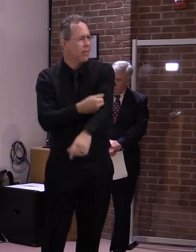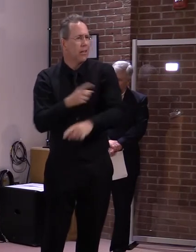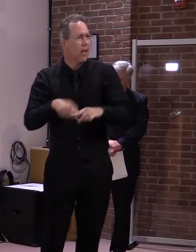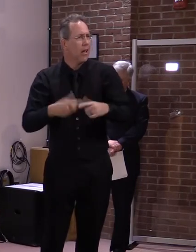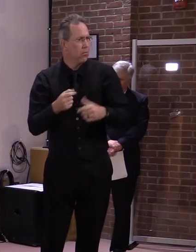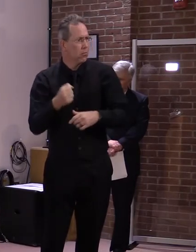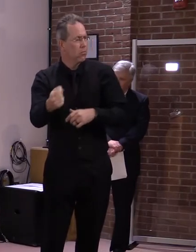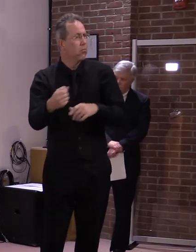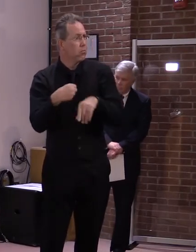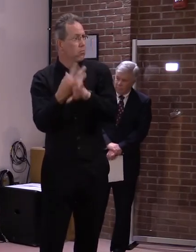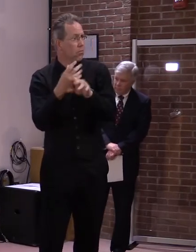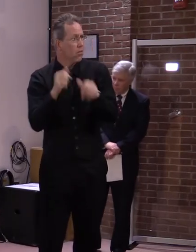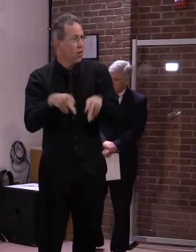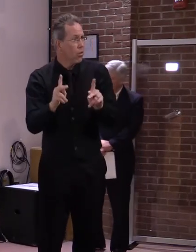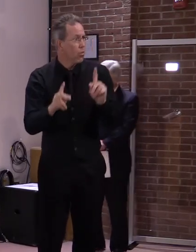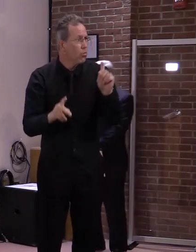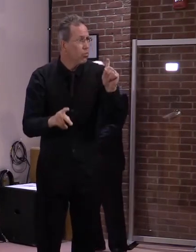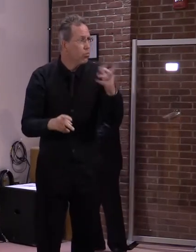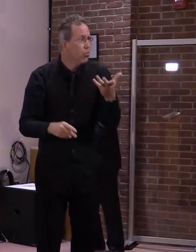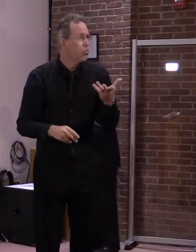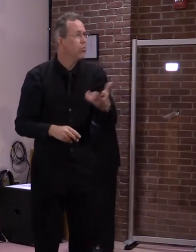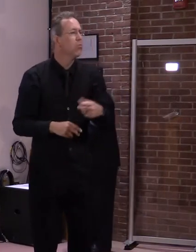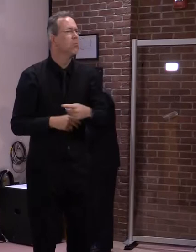question. Secretary.